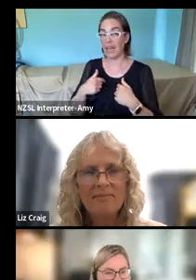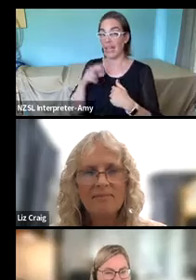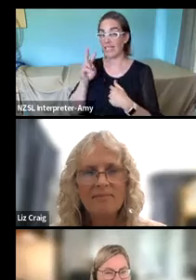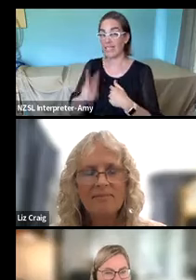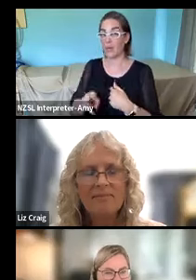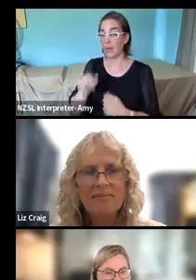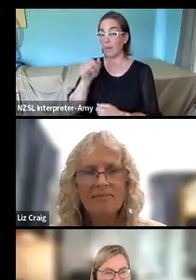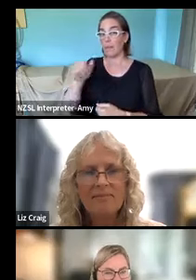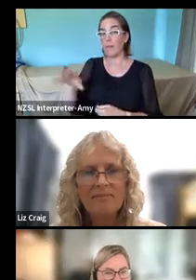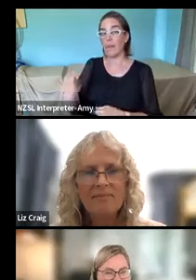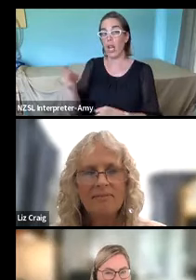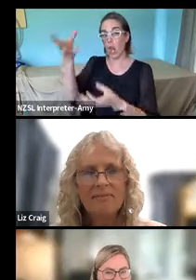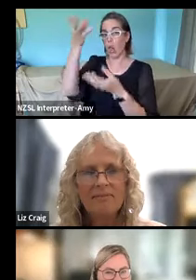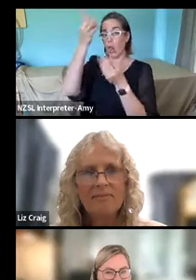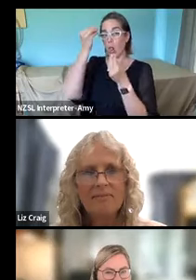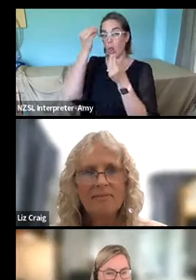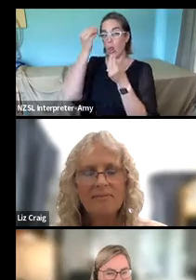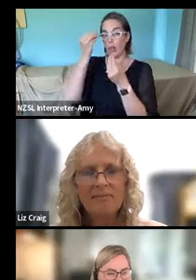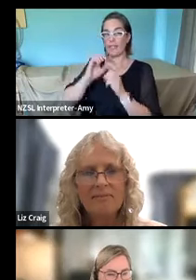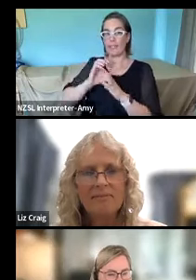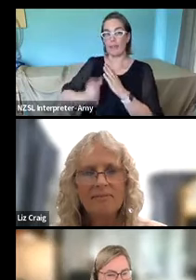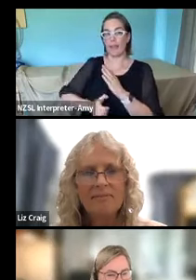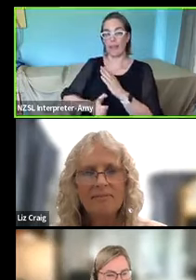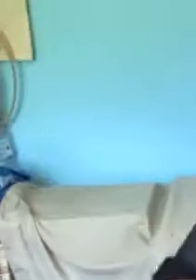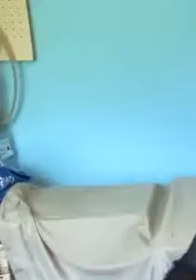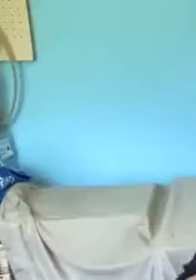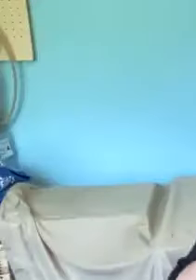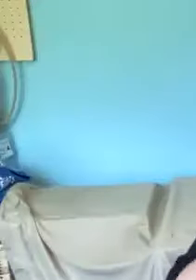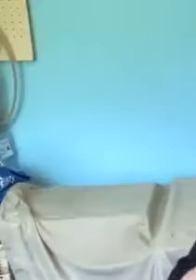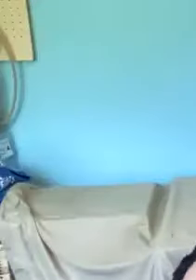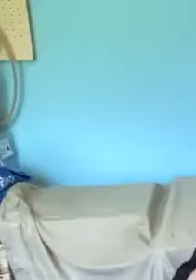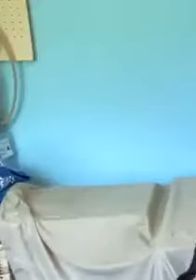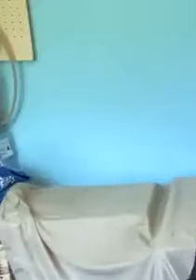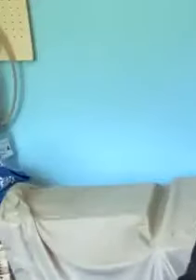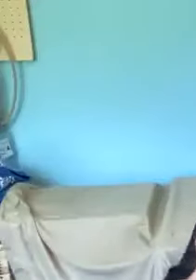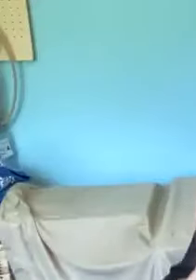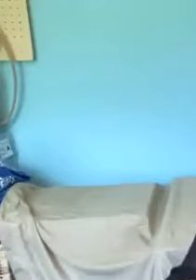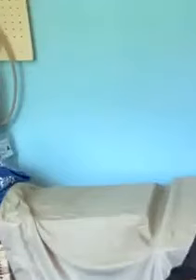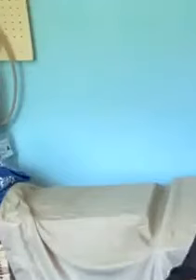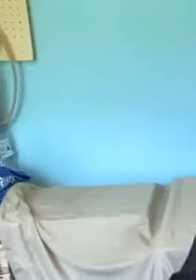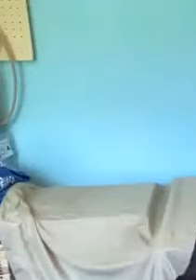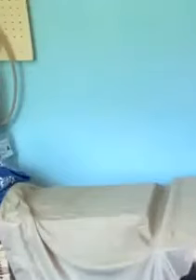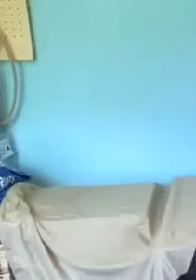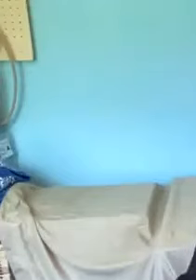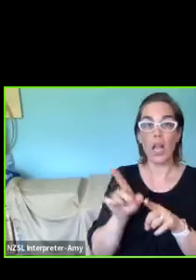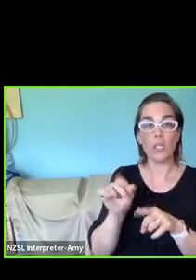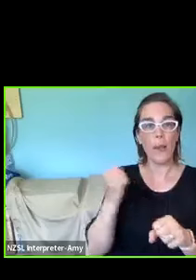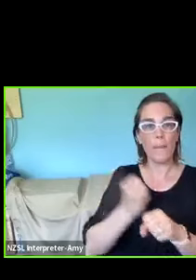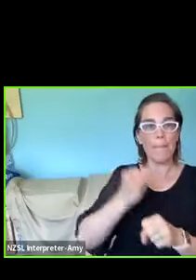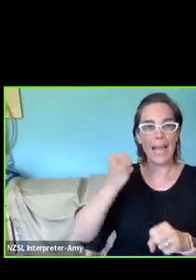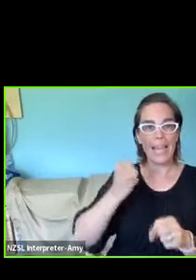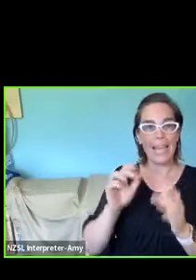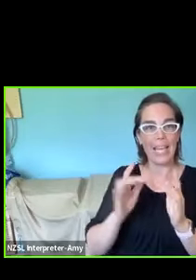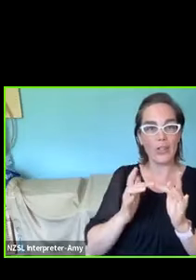disabilities is be able to have internet, like doing for banking and stuff, internet